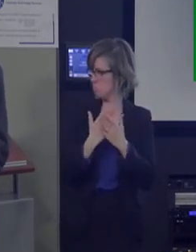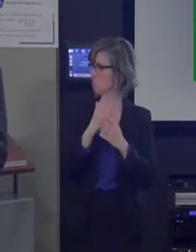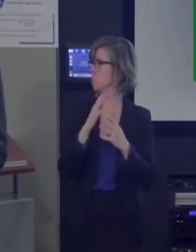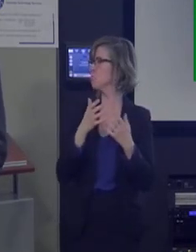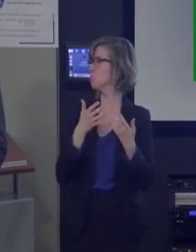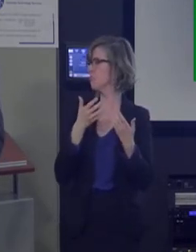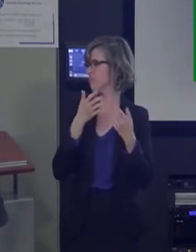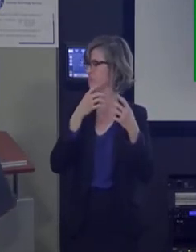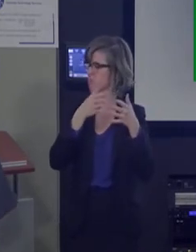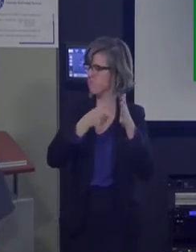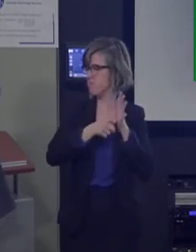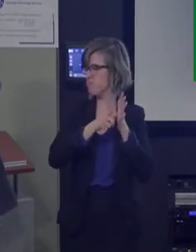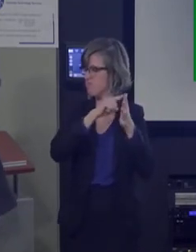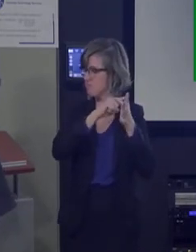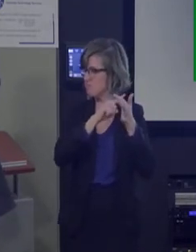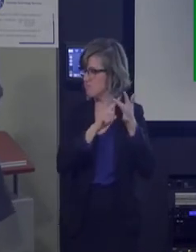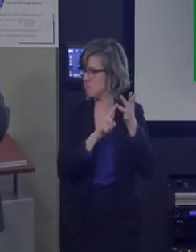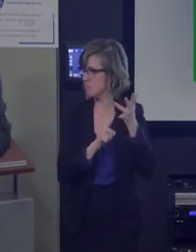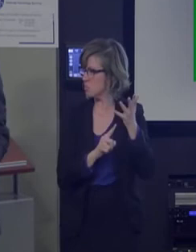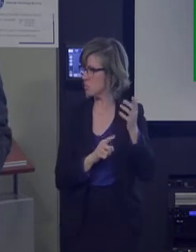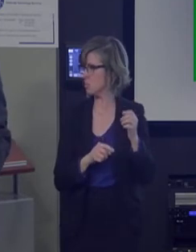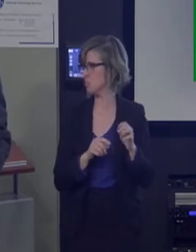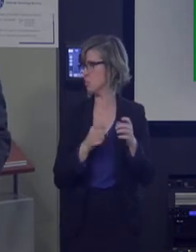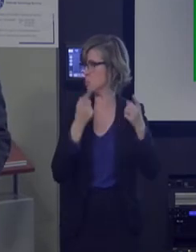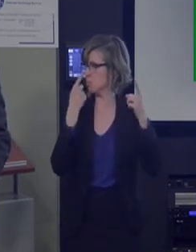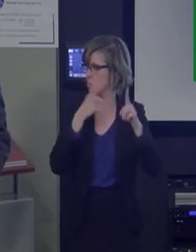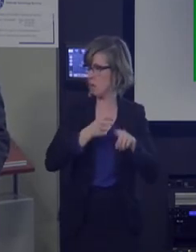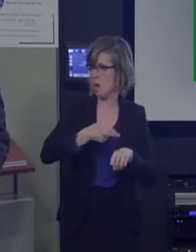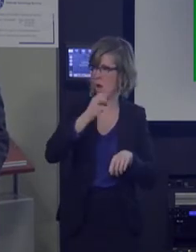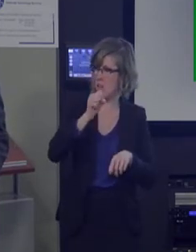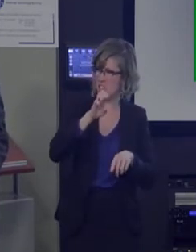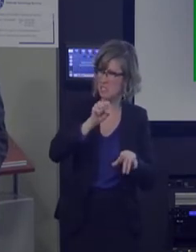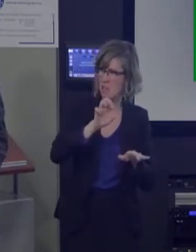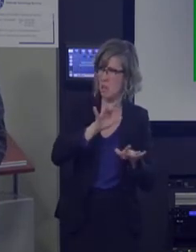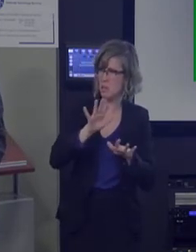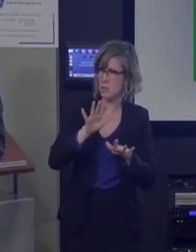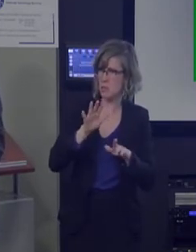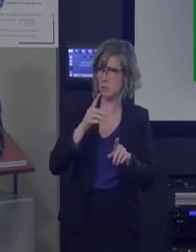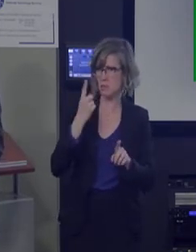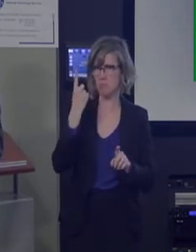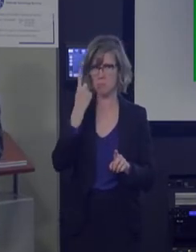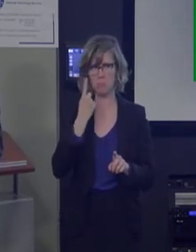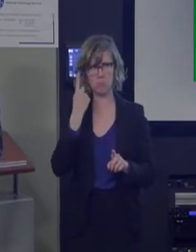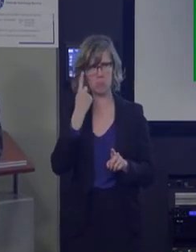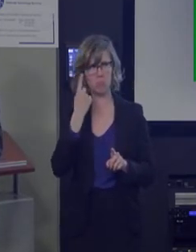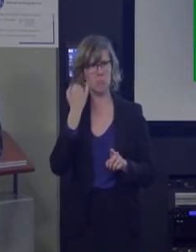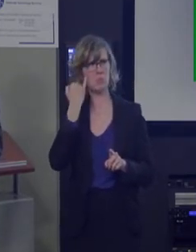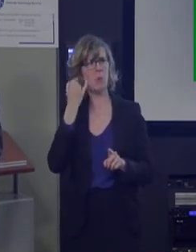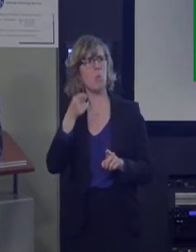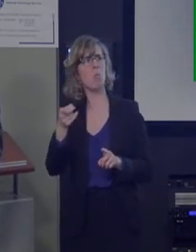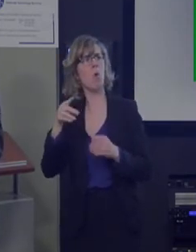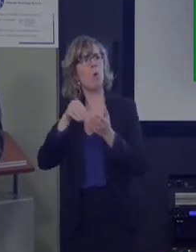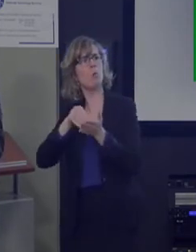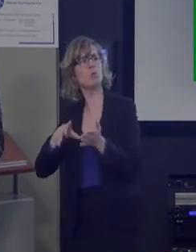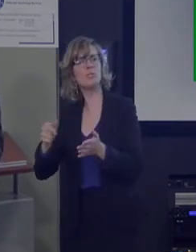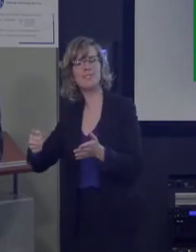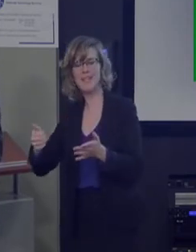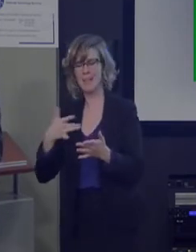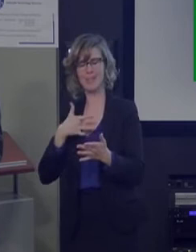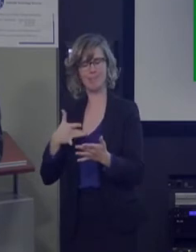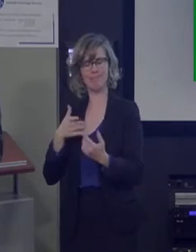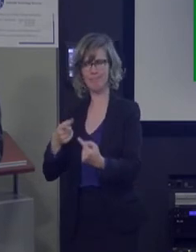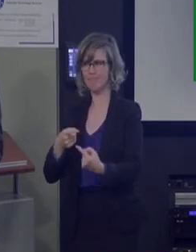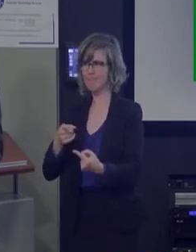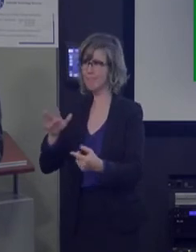later, long-lasting retention, works well with high SES students. What about struggling students? What about students with lower